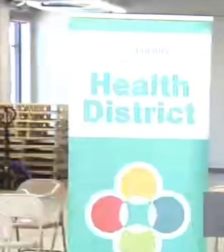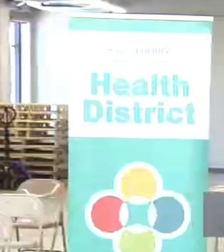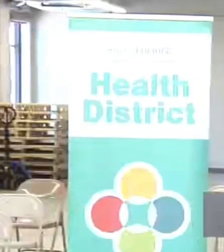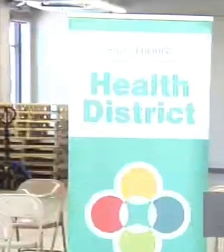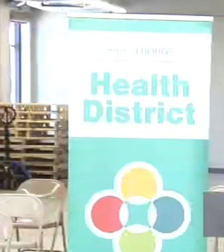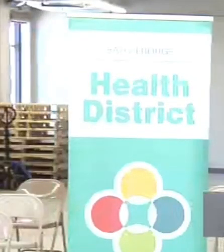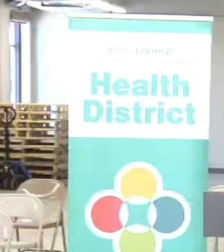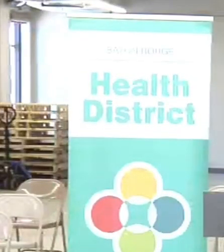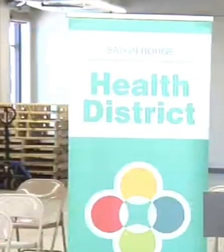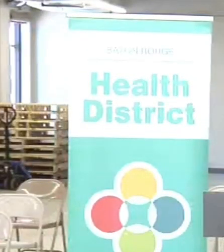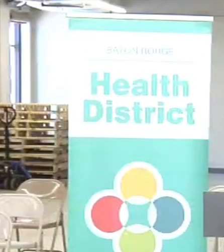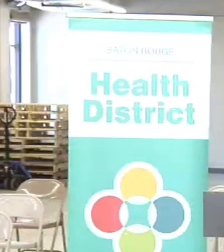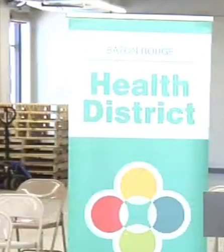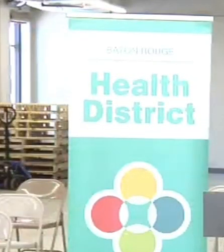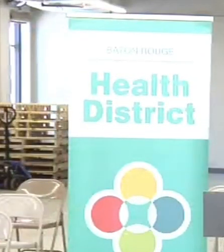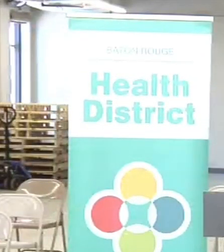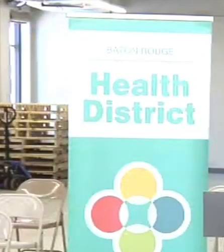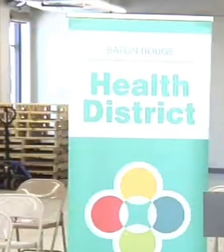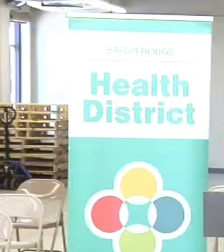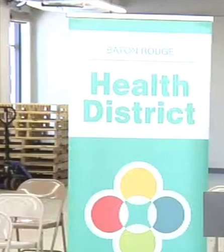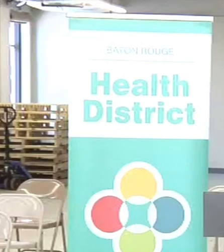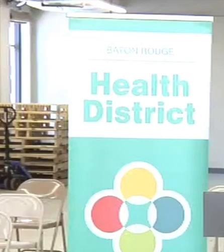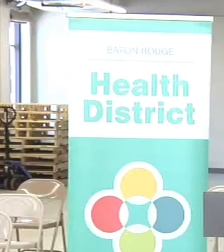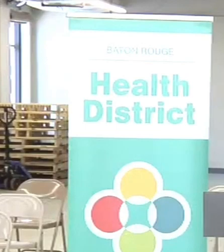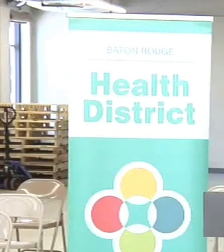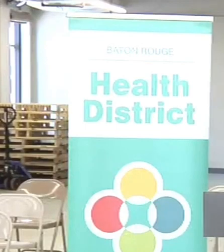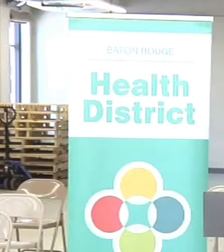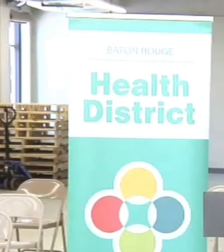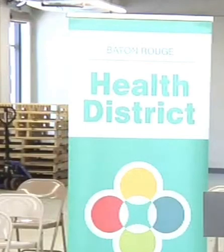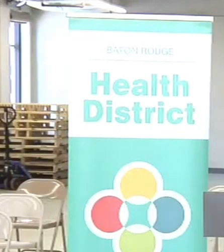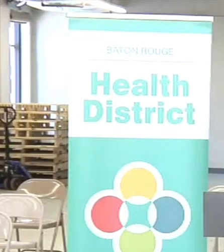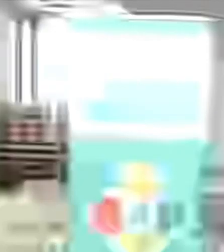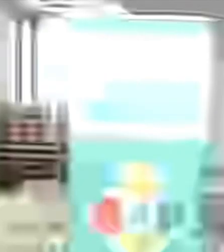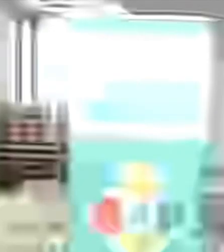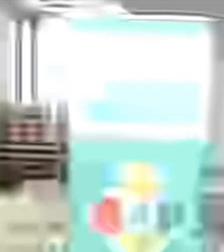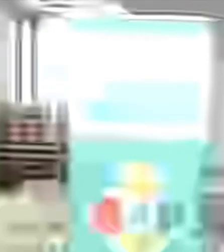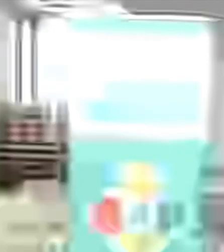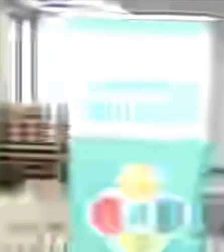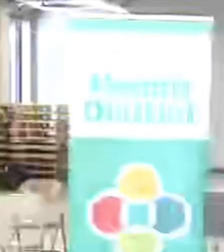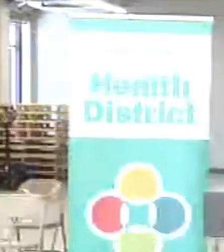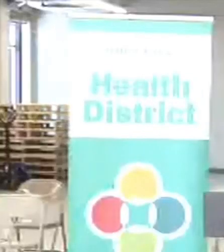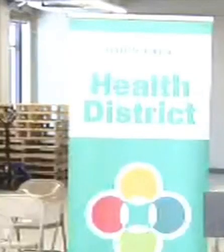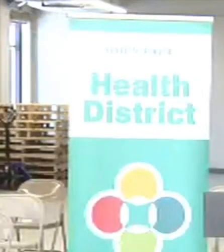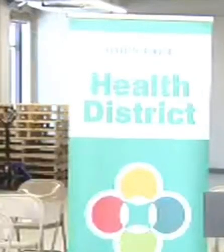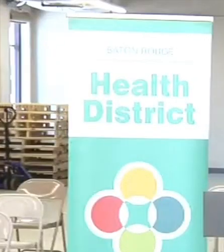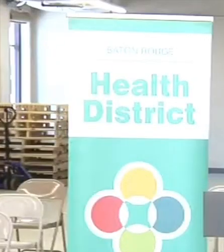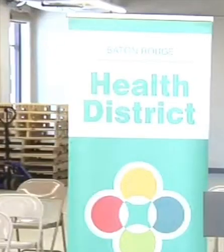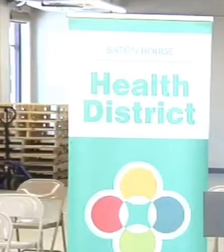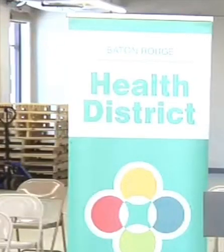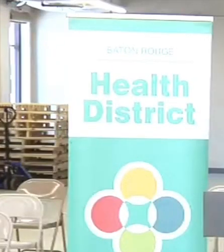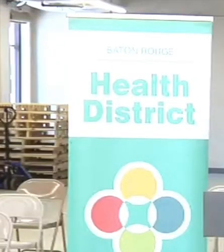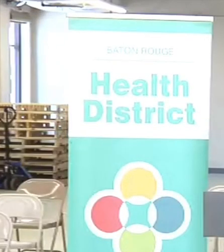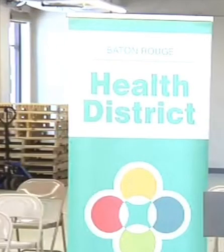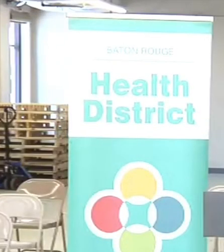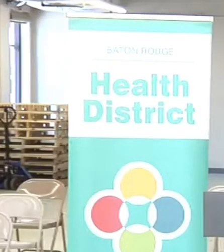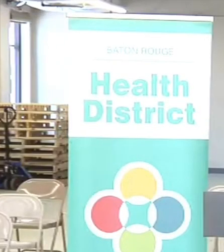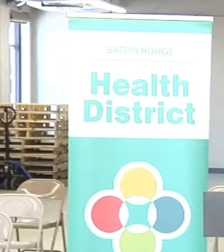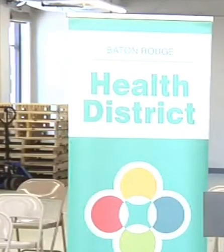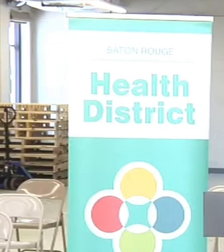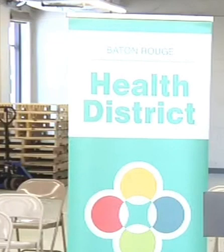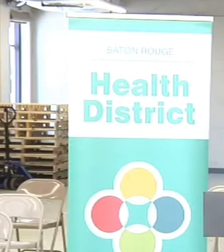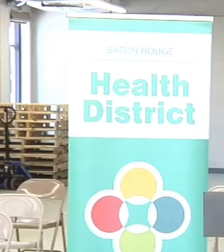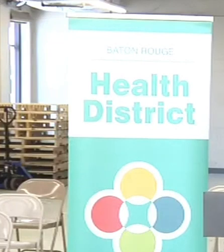People keep on passing away. That's a lot of people. So you have five people that don't have a way to. They just want to freak out accident. The car. Let me tell somebody